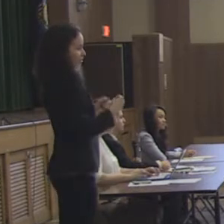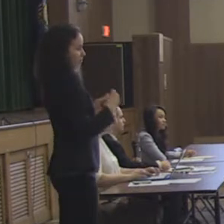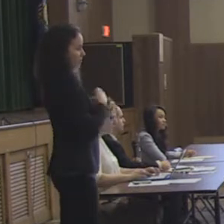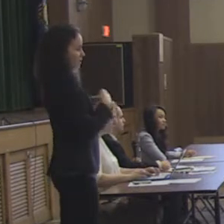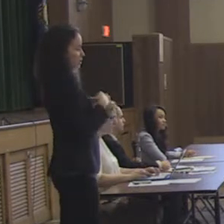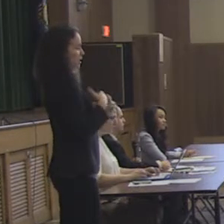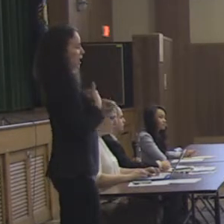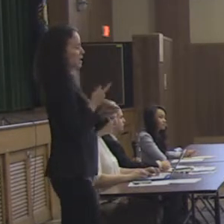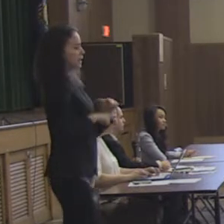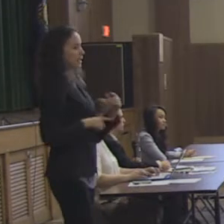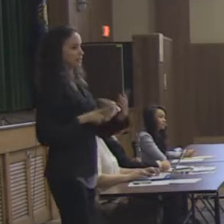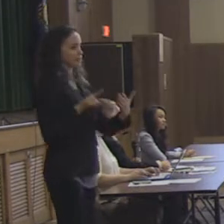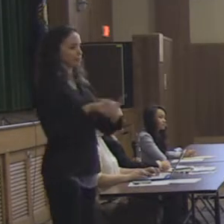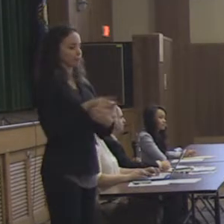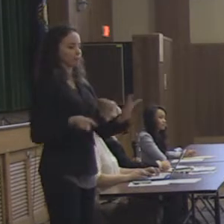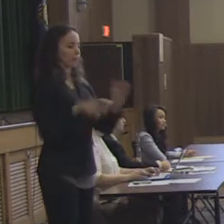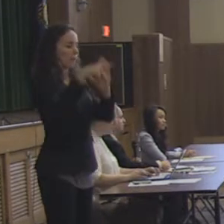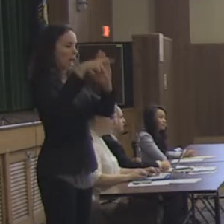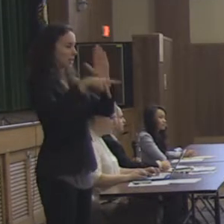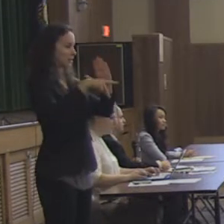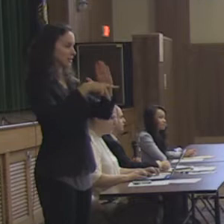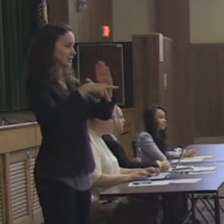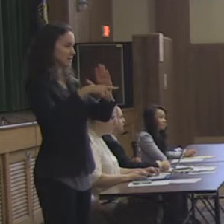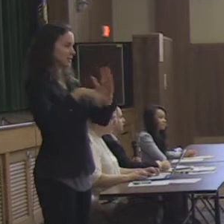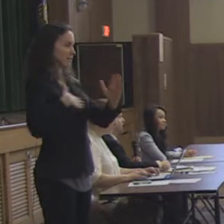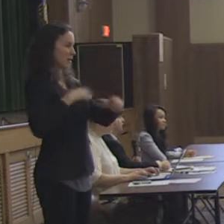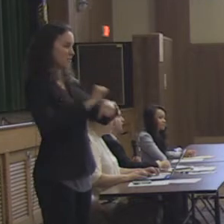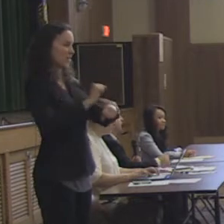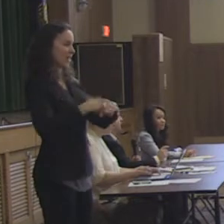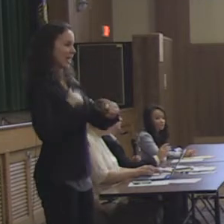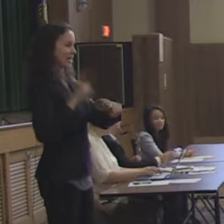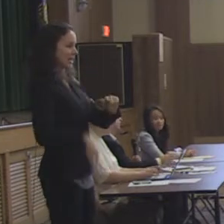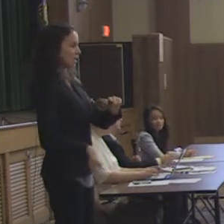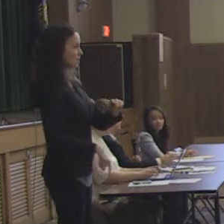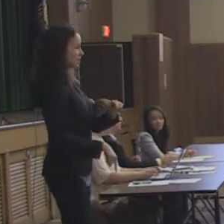against policies at the facility at the Behavioral Health Division.